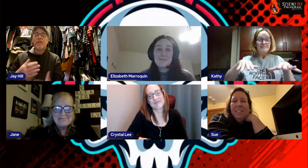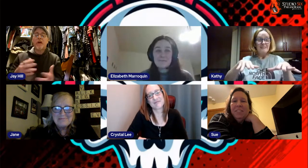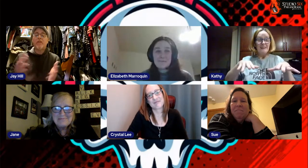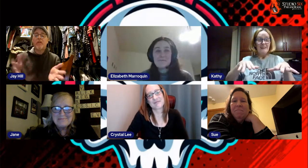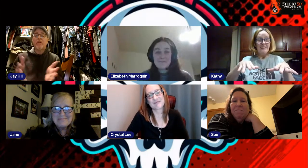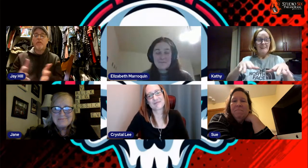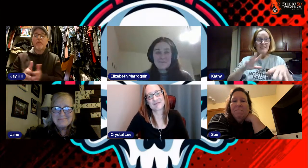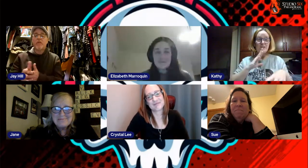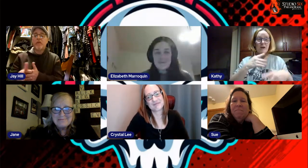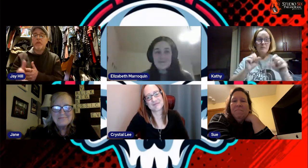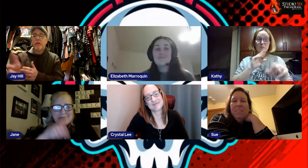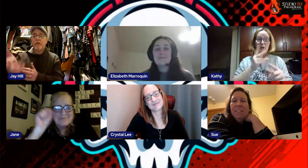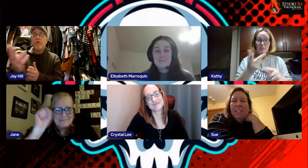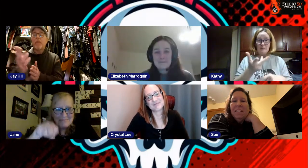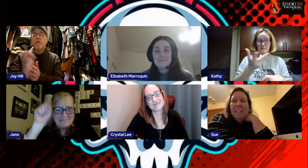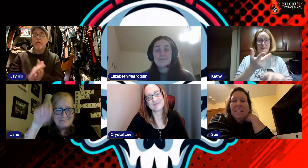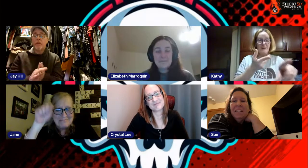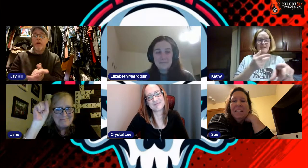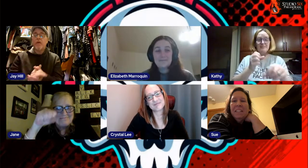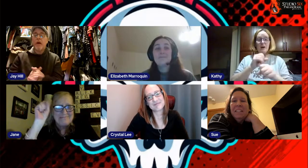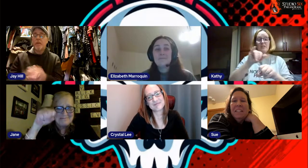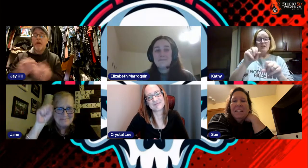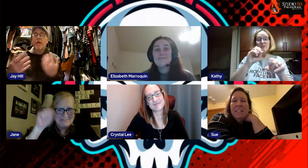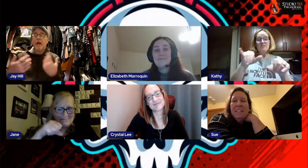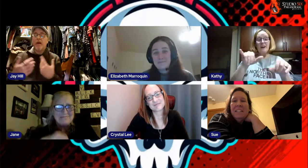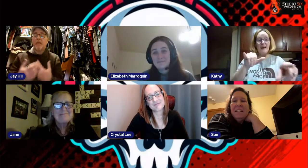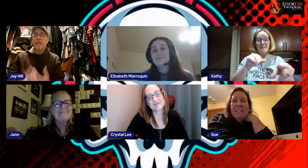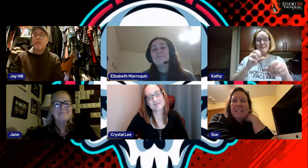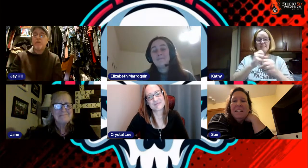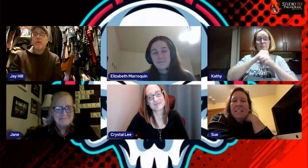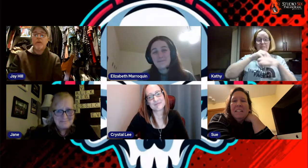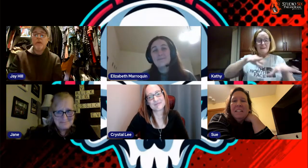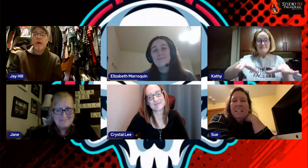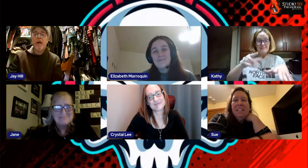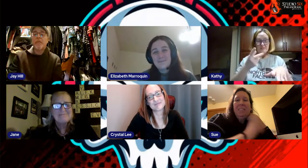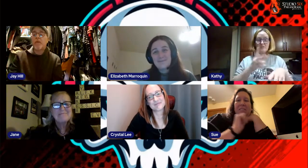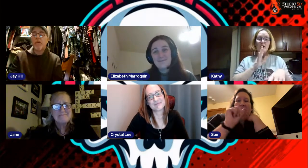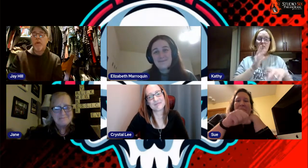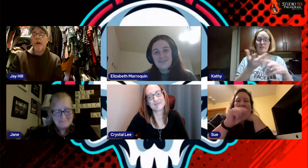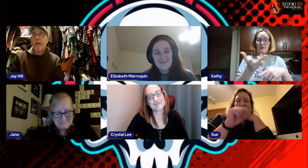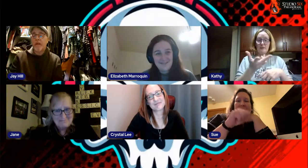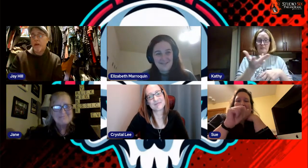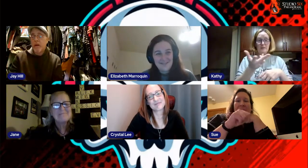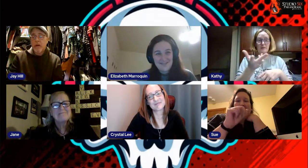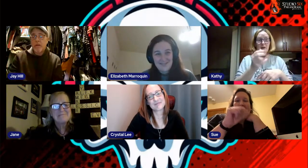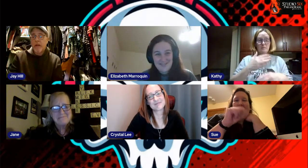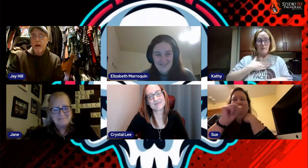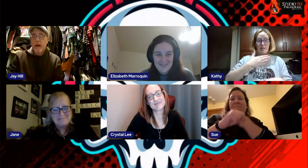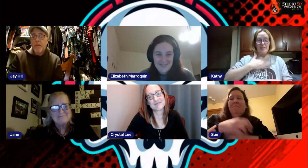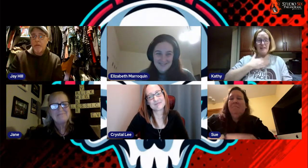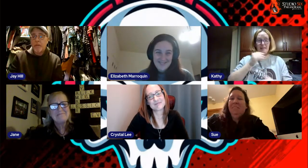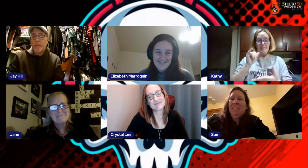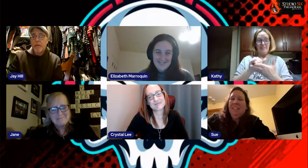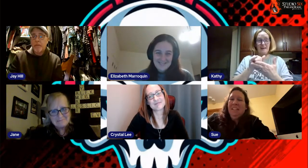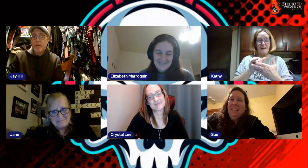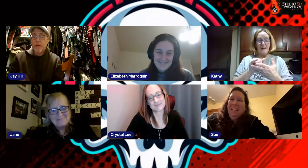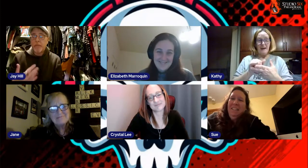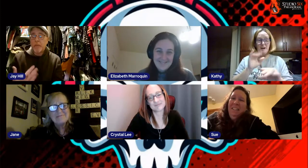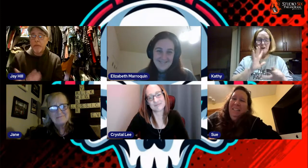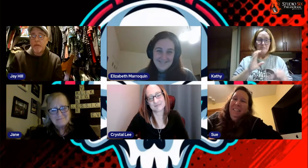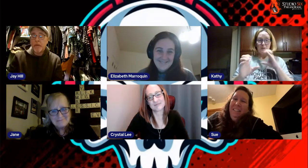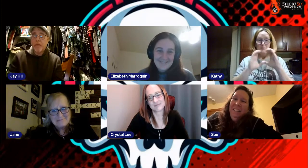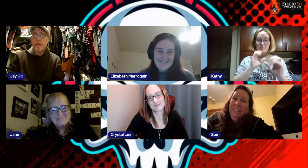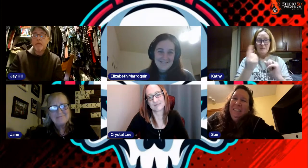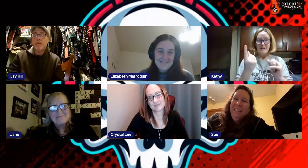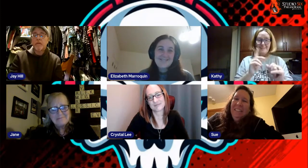able to talk to the three of you and the four of you now. I mean, I'm so glad that I am able to